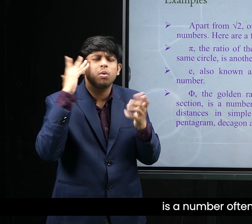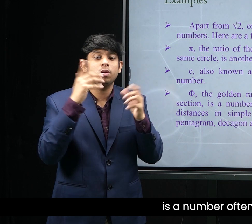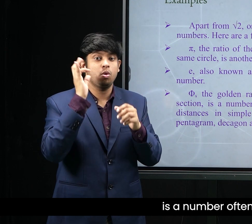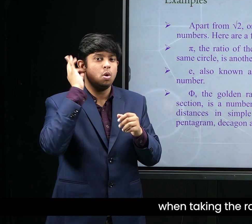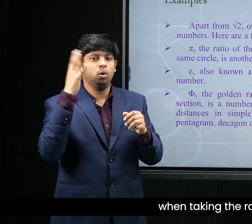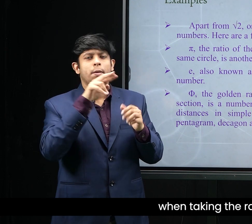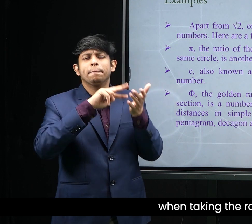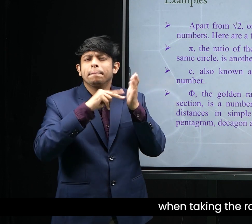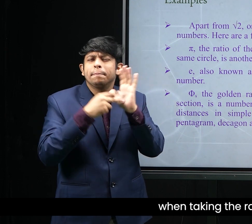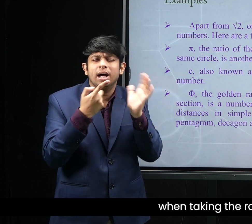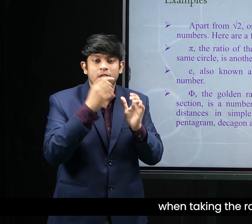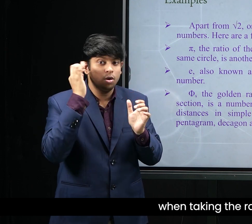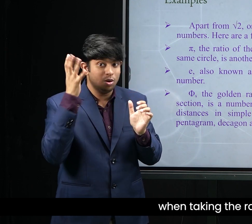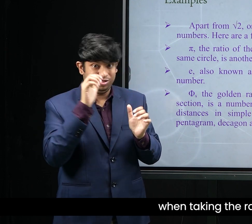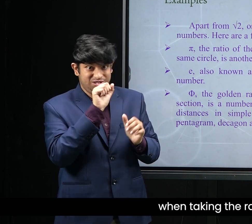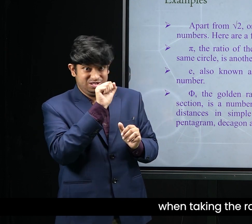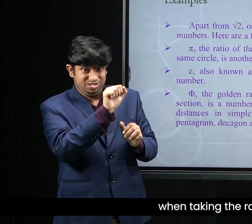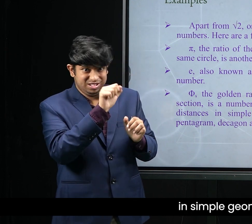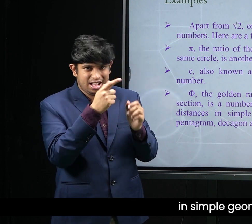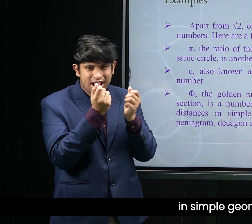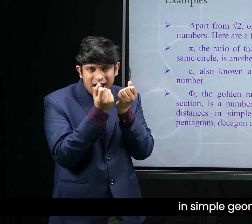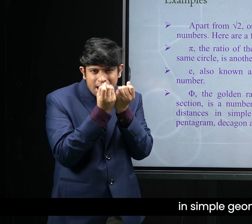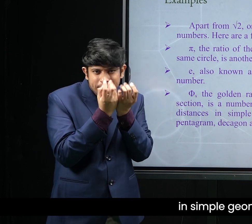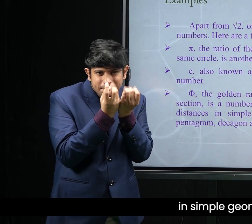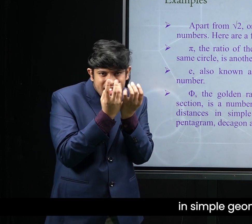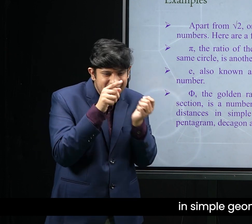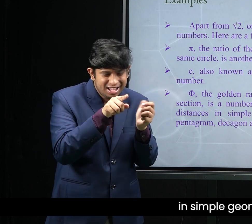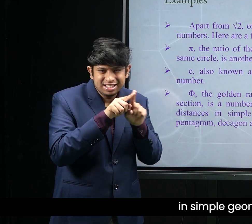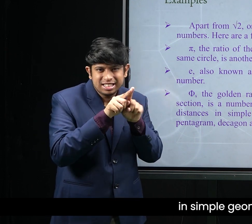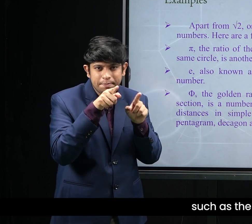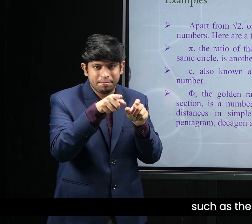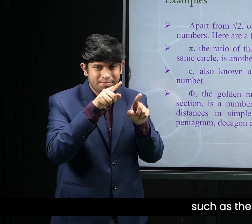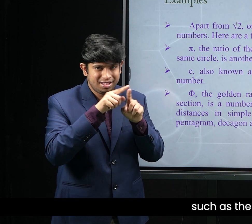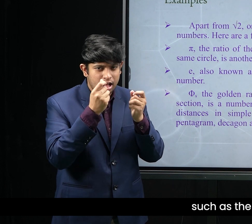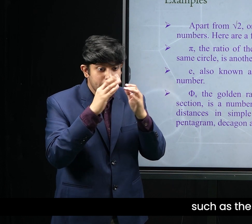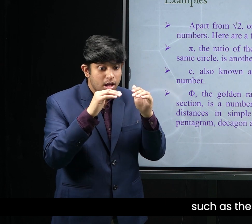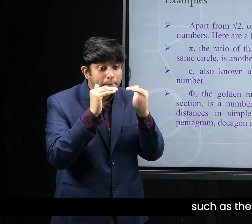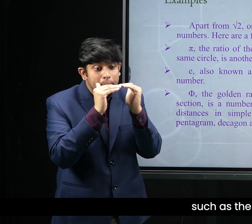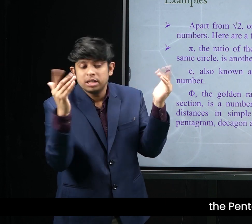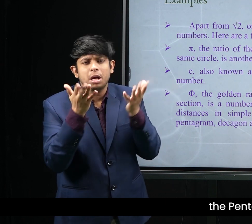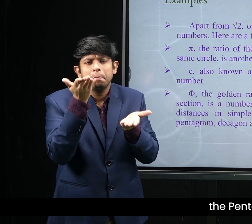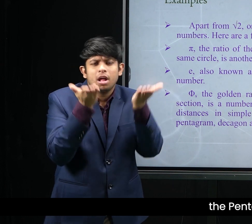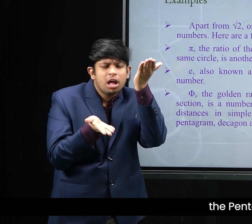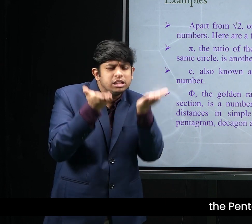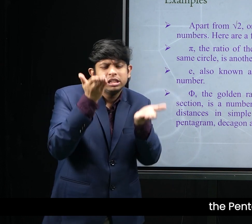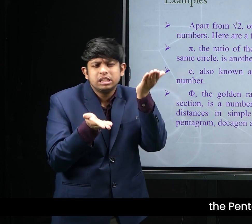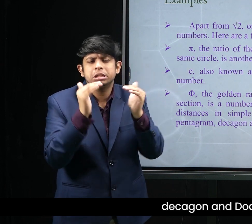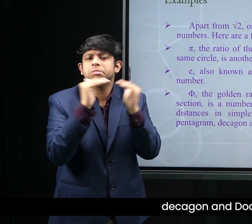upon when taking the ratios of distances in simple geometric figures such as the pentagon, the pentagram,